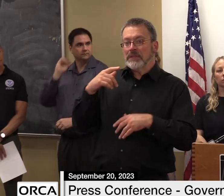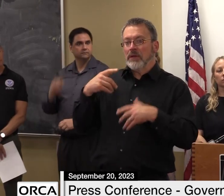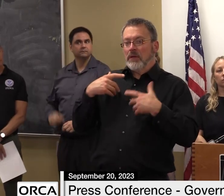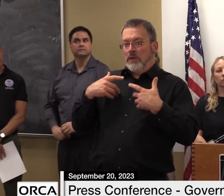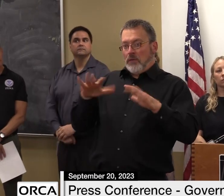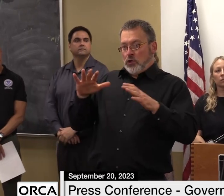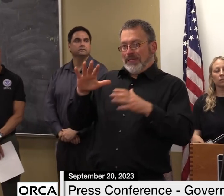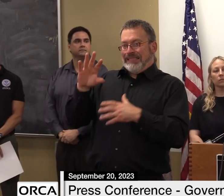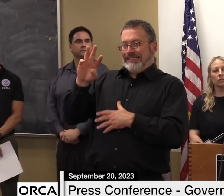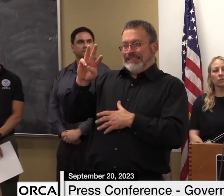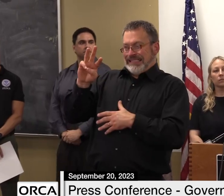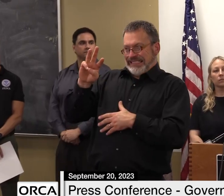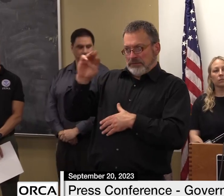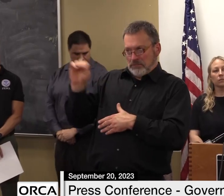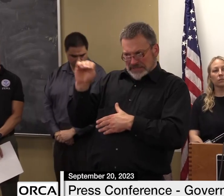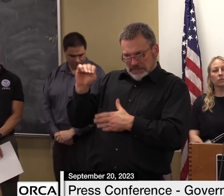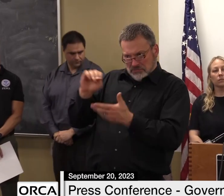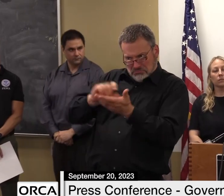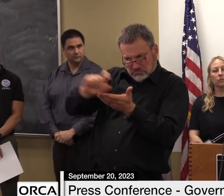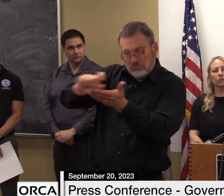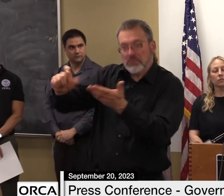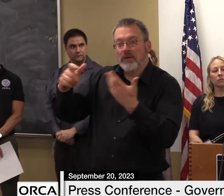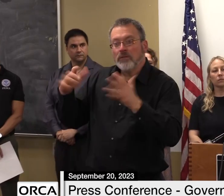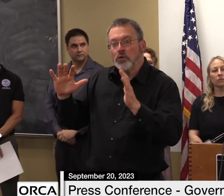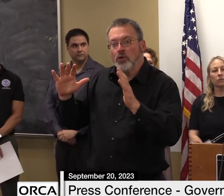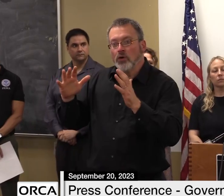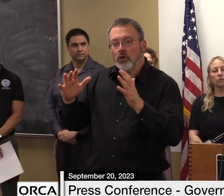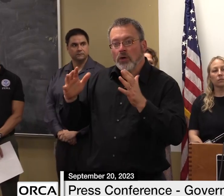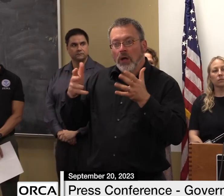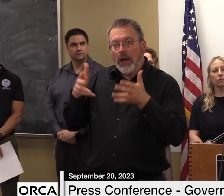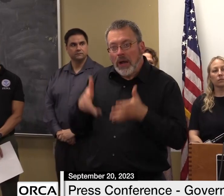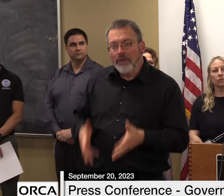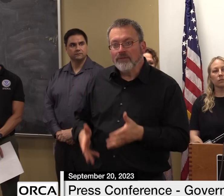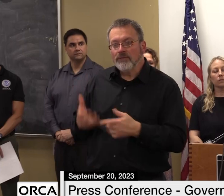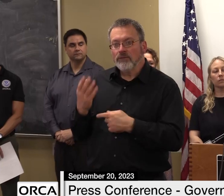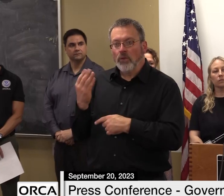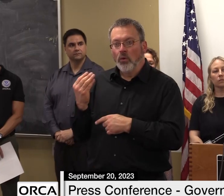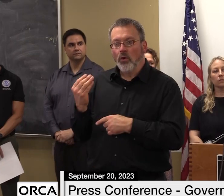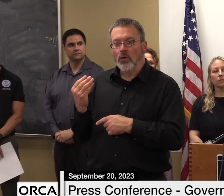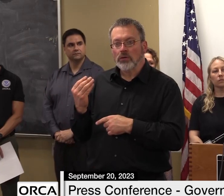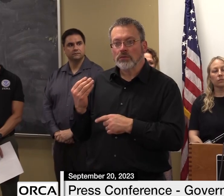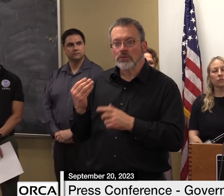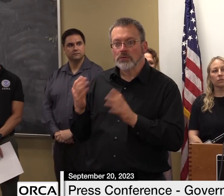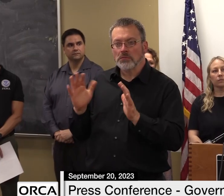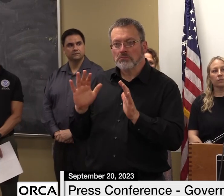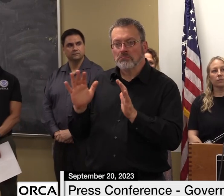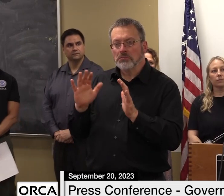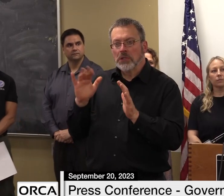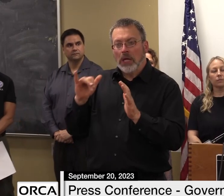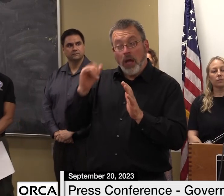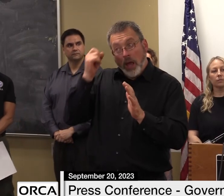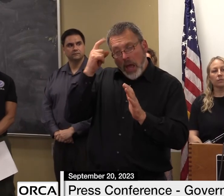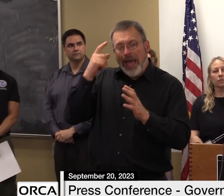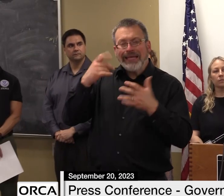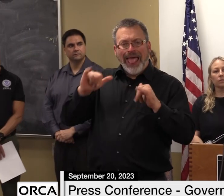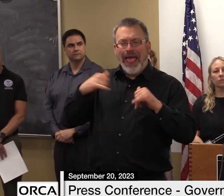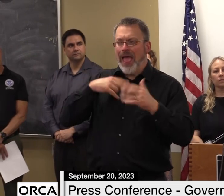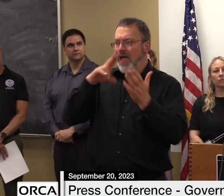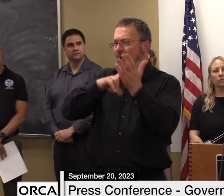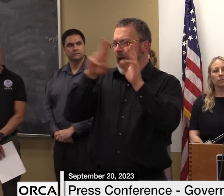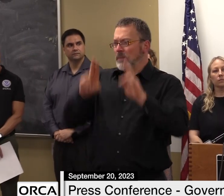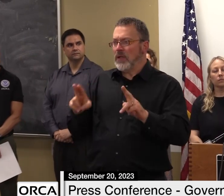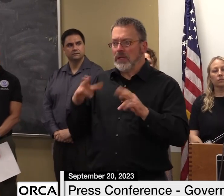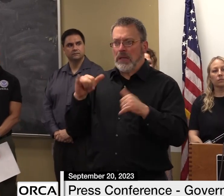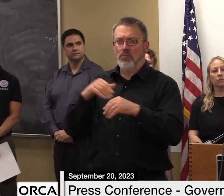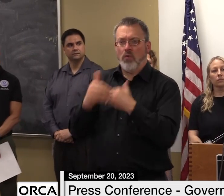far, we will have, there's some applications in process, so we estimate that there is